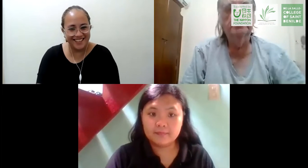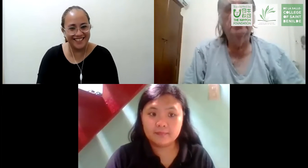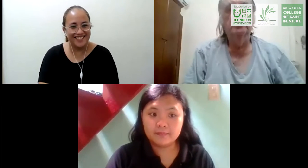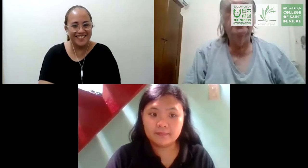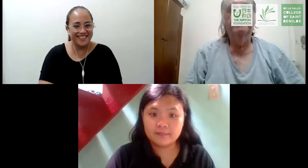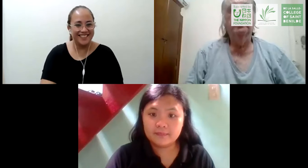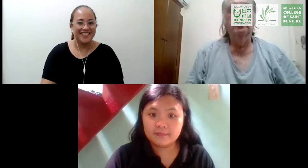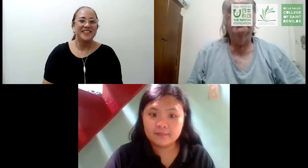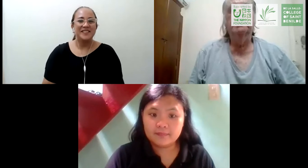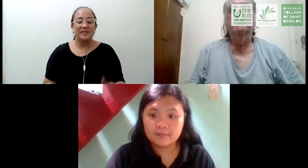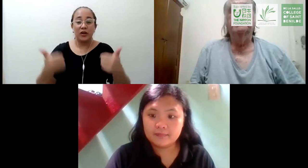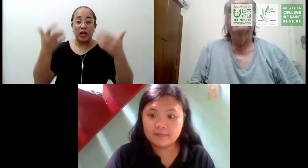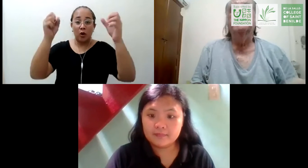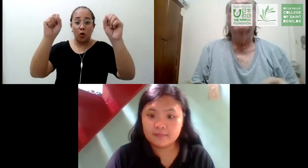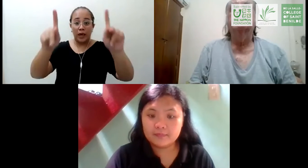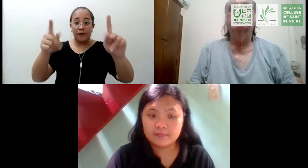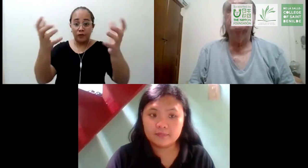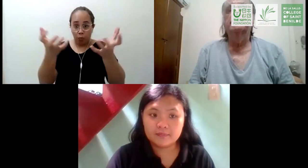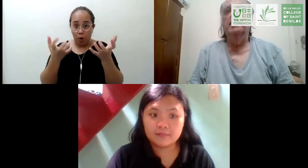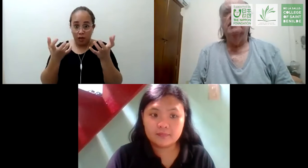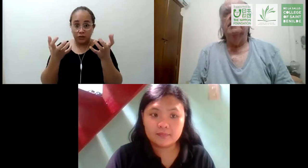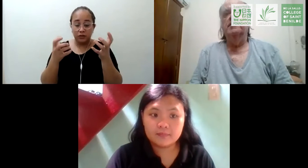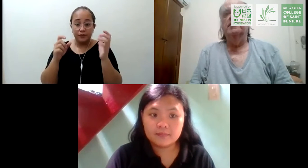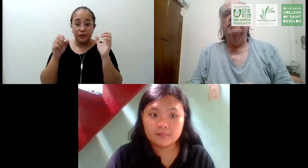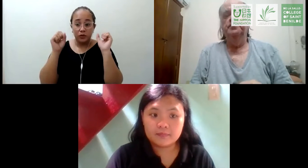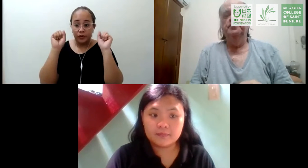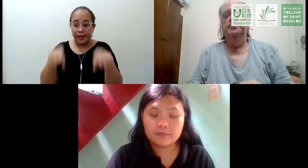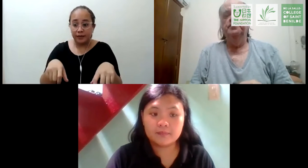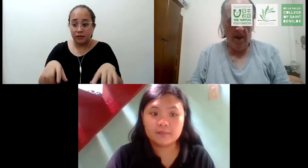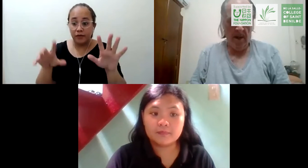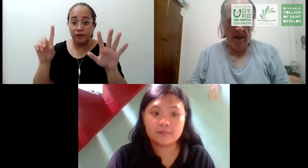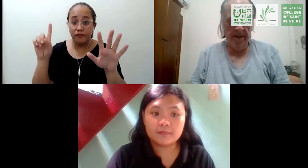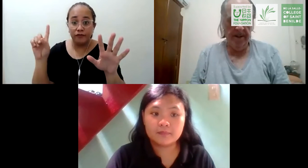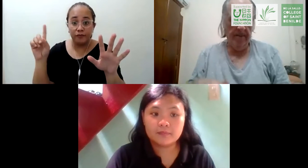Okay, so if you want, you can take a